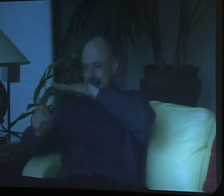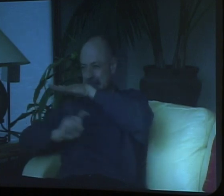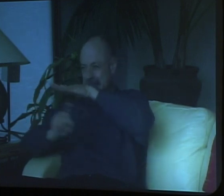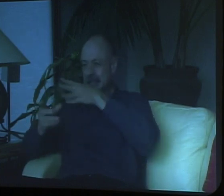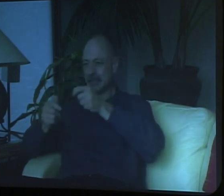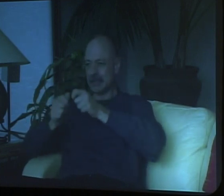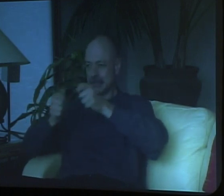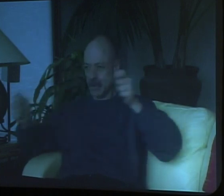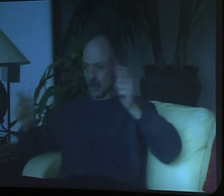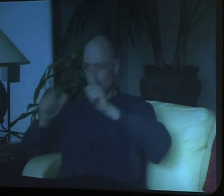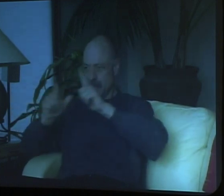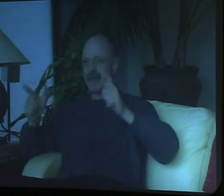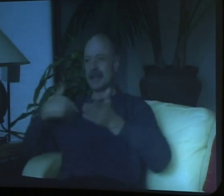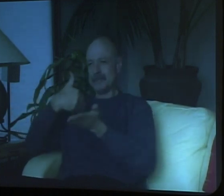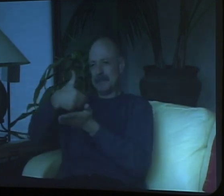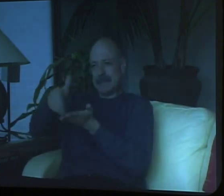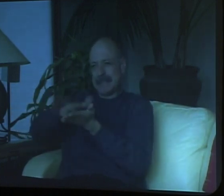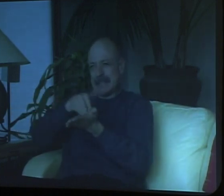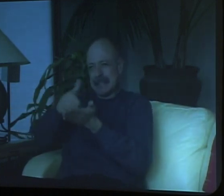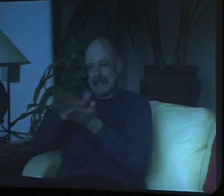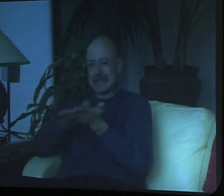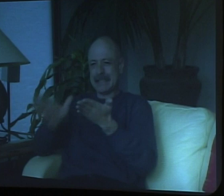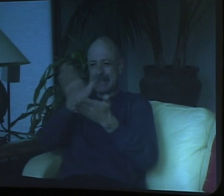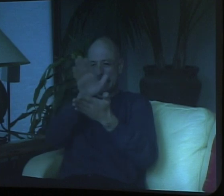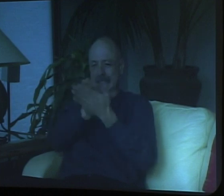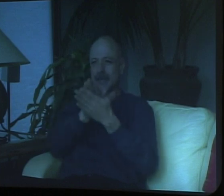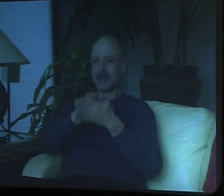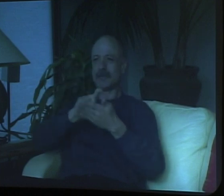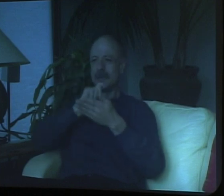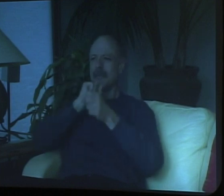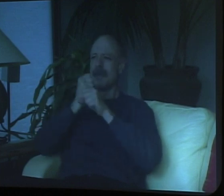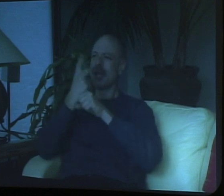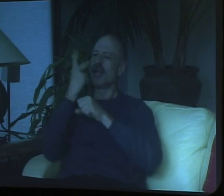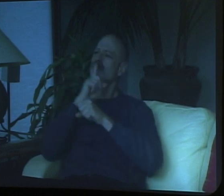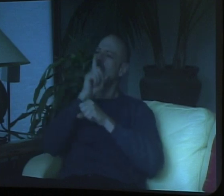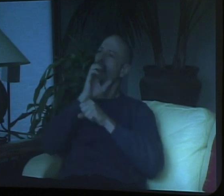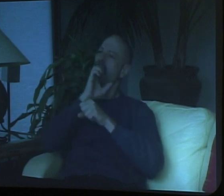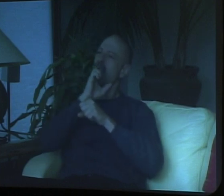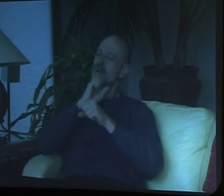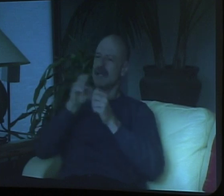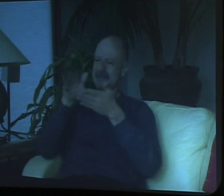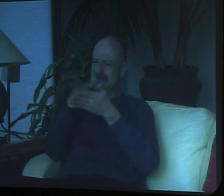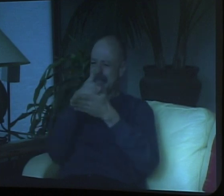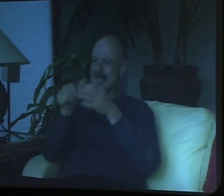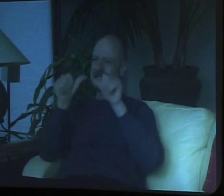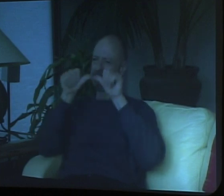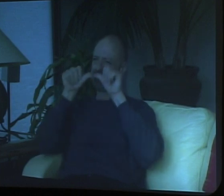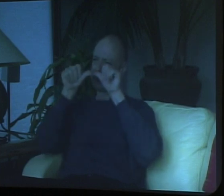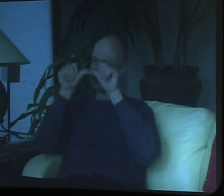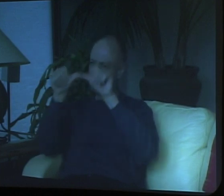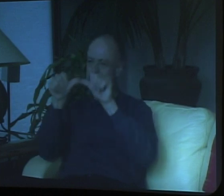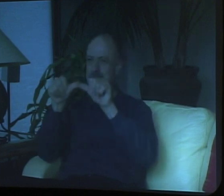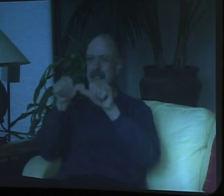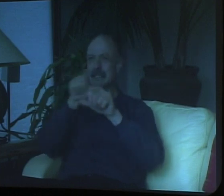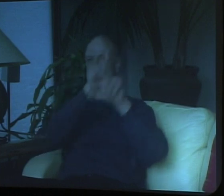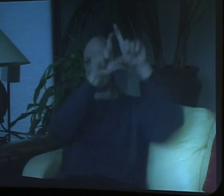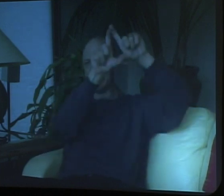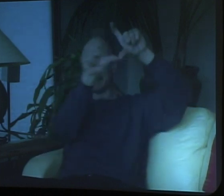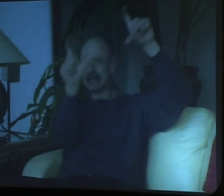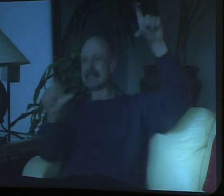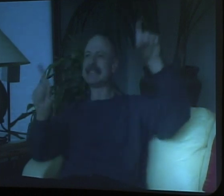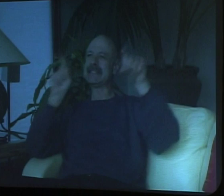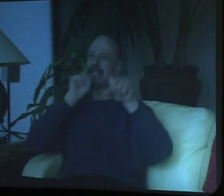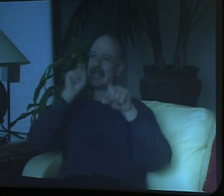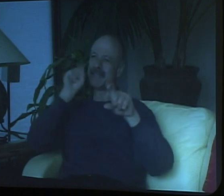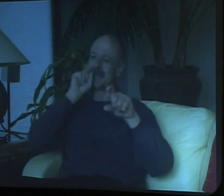and filed. I wanted to preserve all of these things. I didn't want to use the actual artifacts for my artwork, so I made